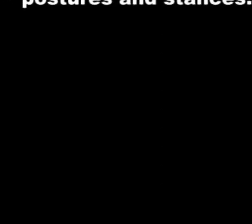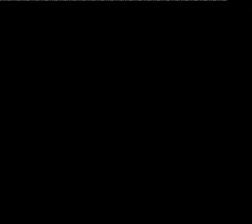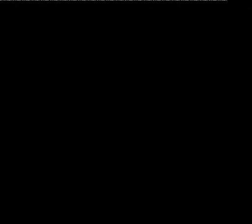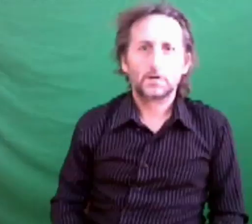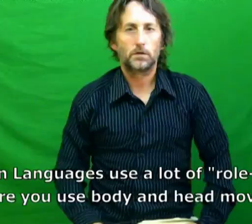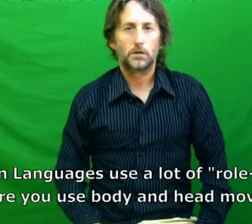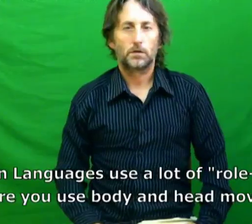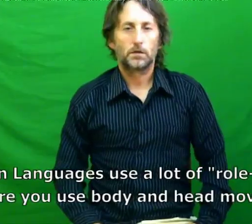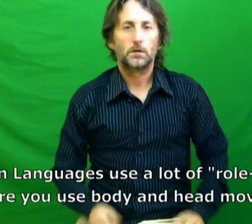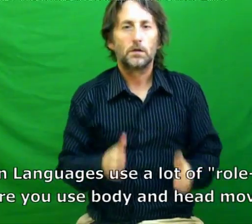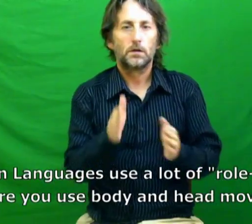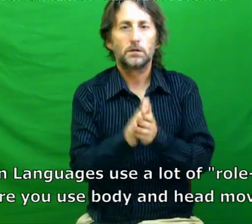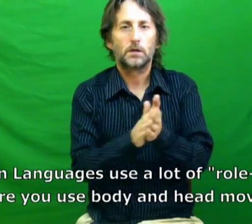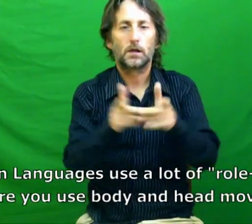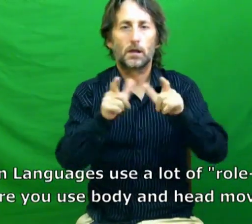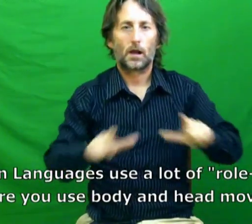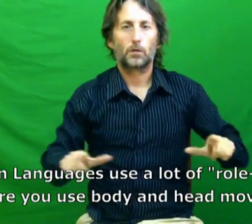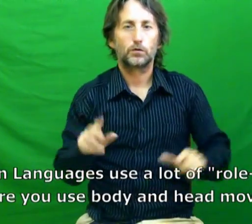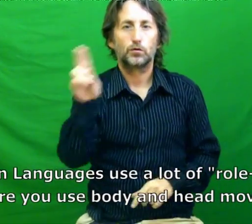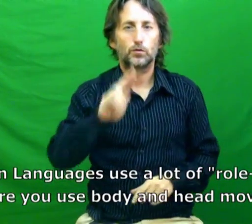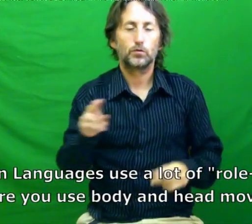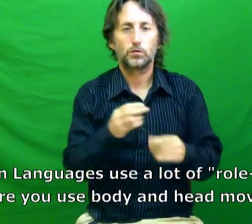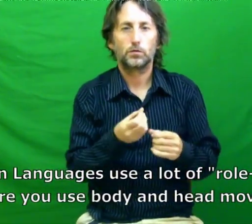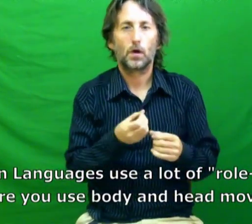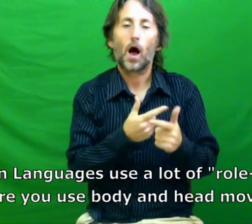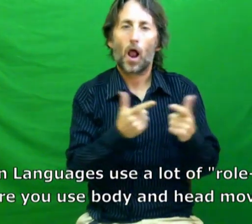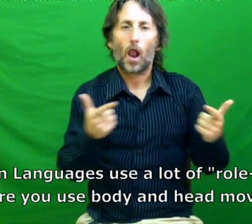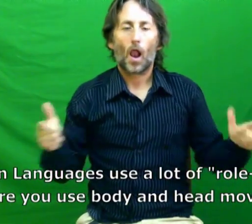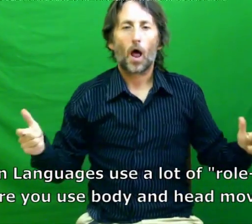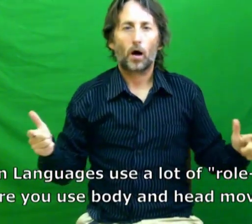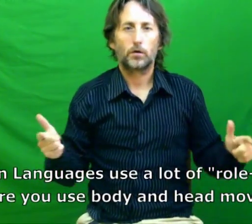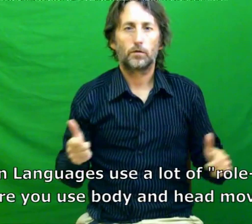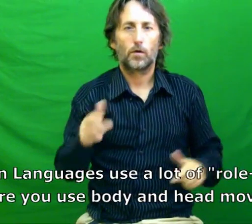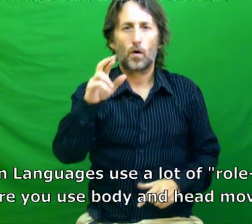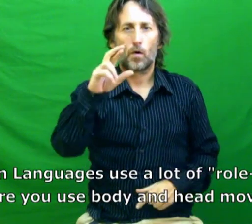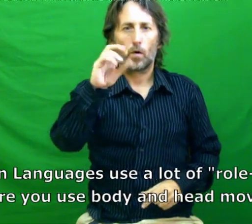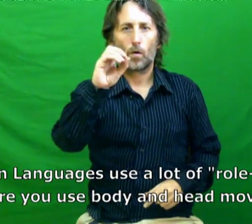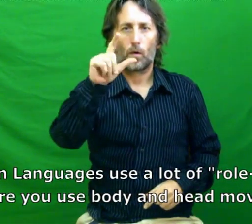use a lot of role shift, where you use body and head movement.